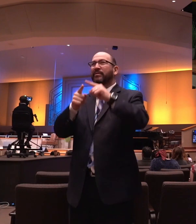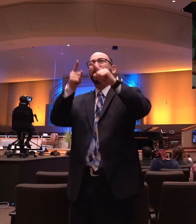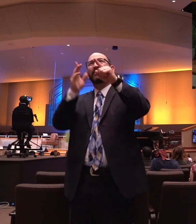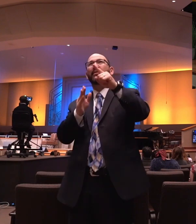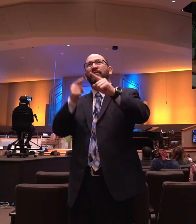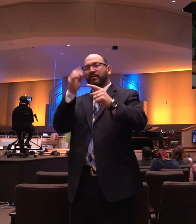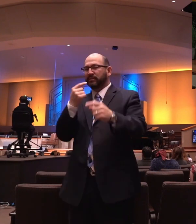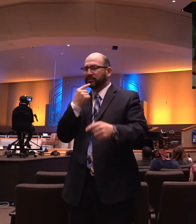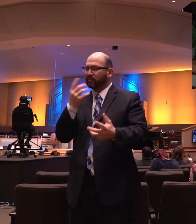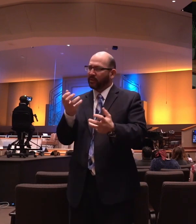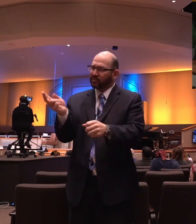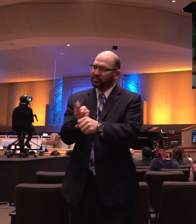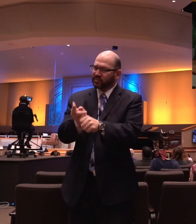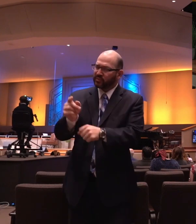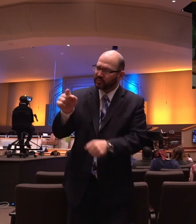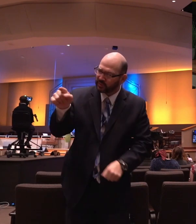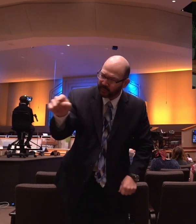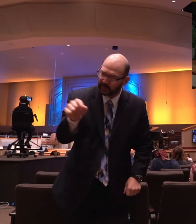use you.